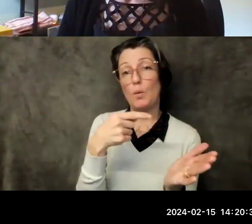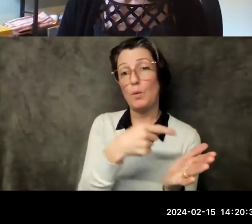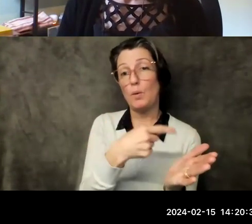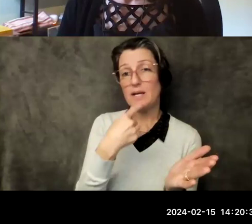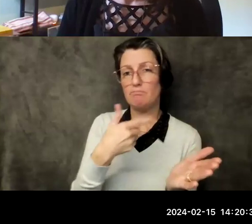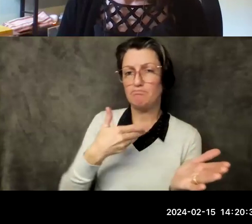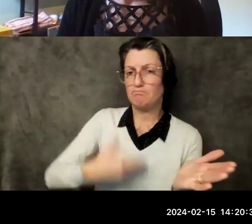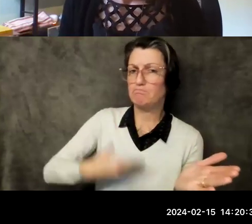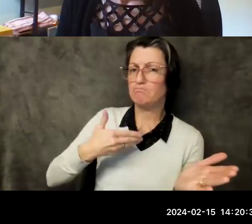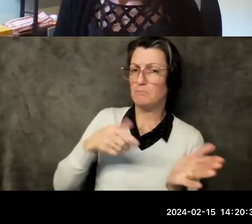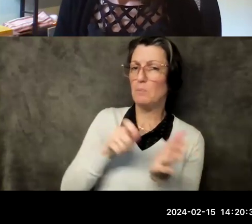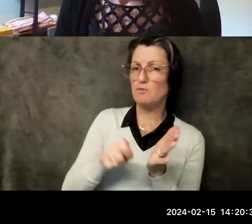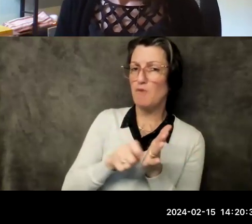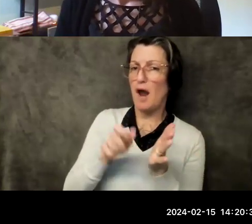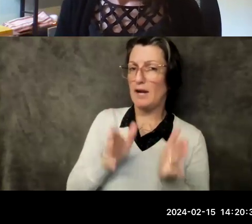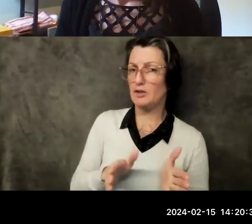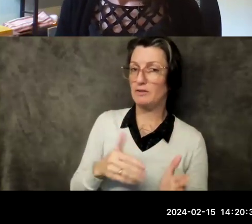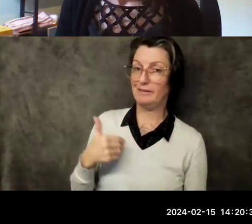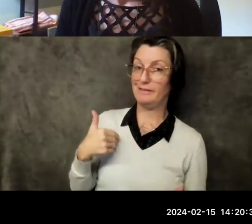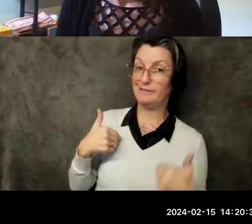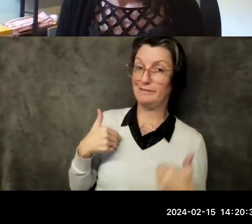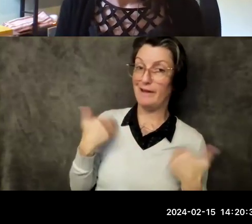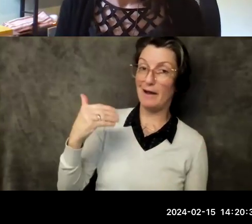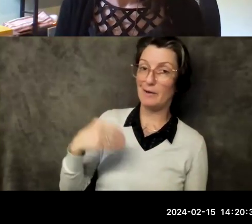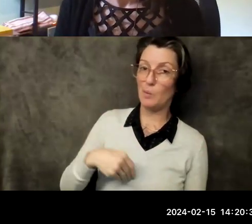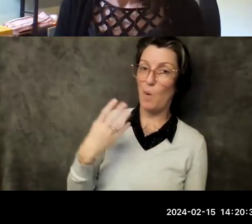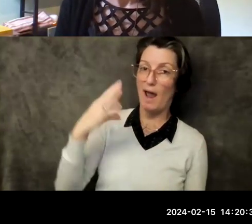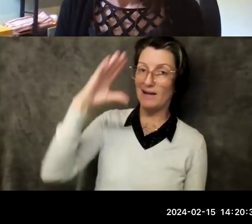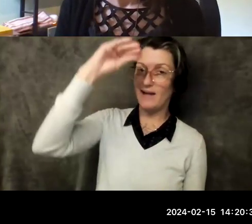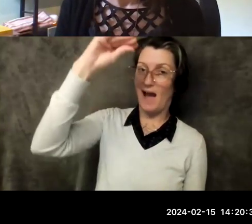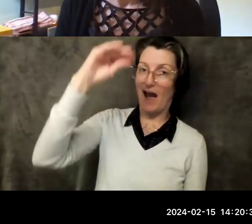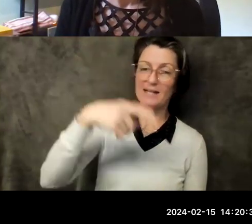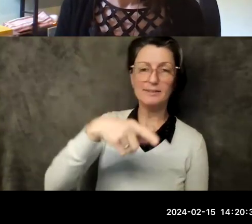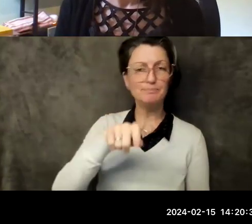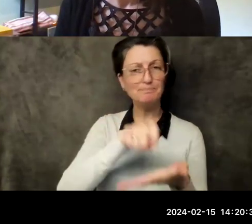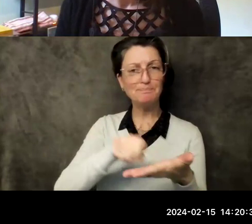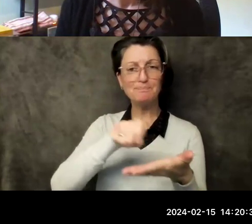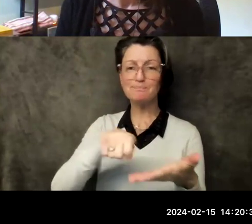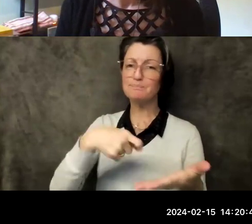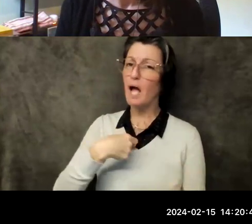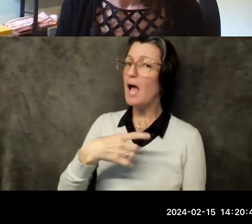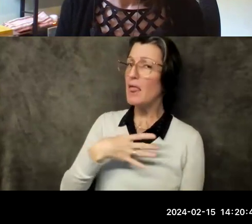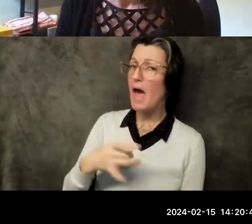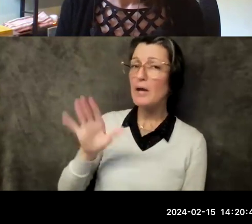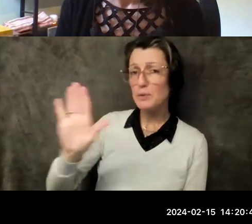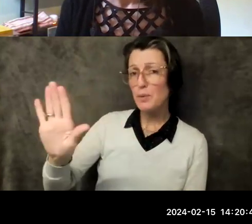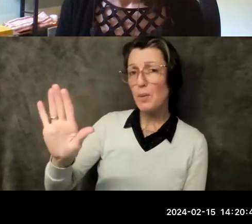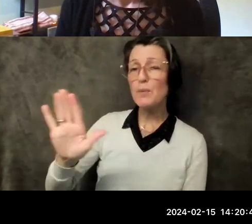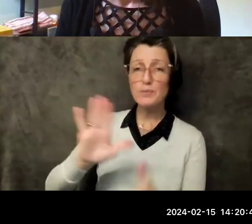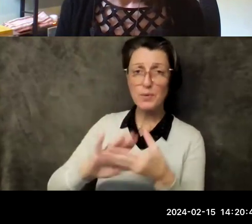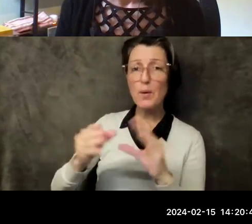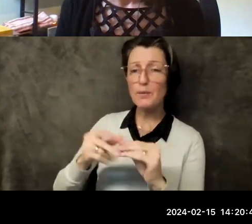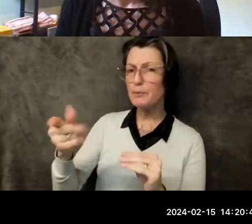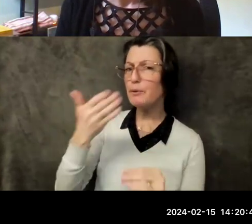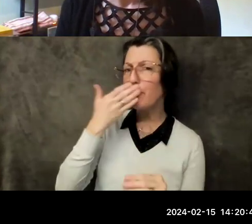as a writer. A young white guy is talking about, I really liked your story, and I thought you did a good